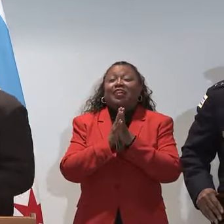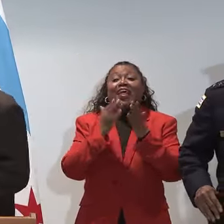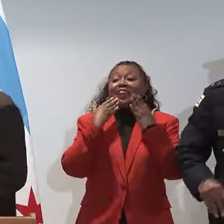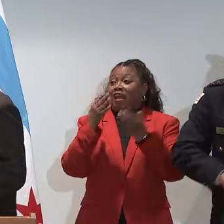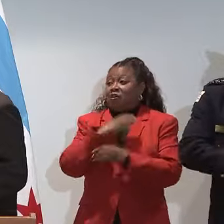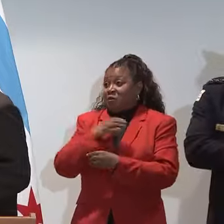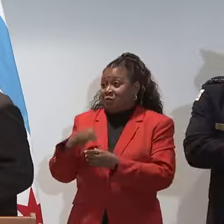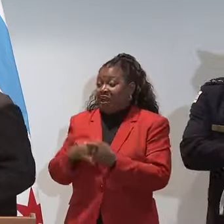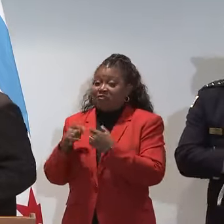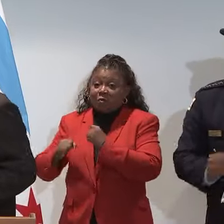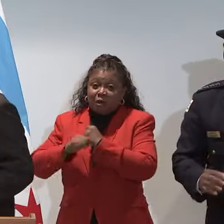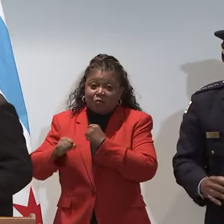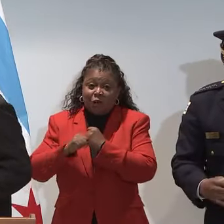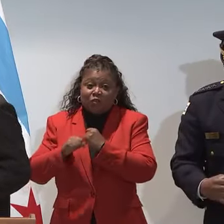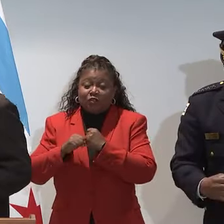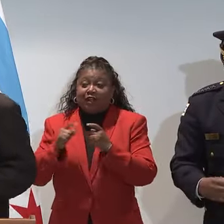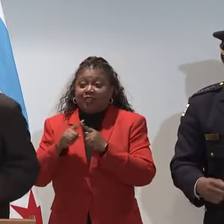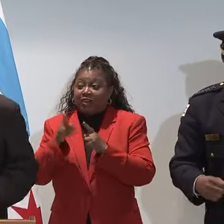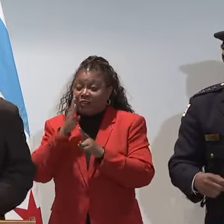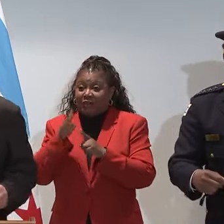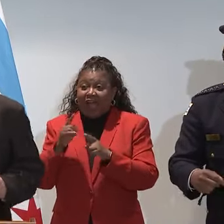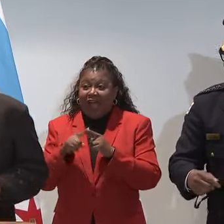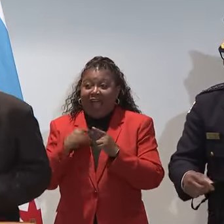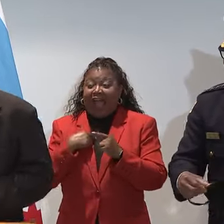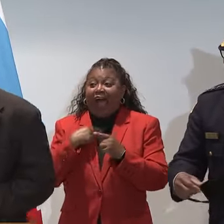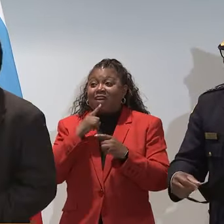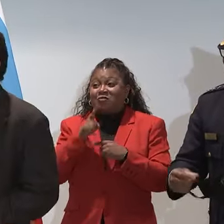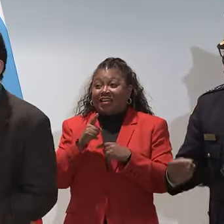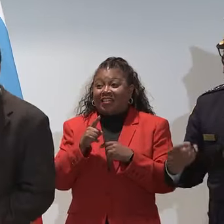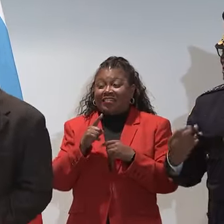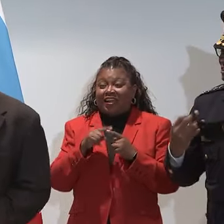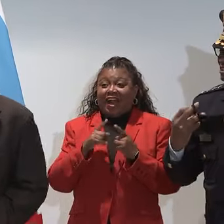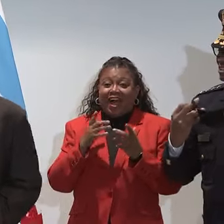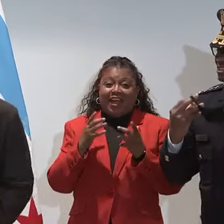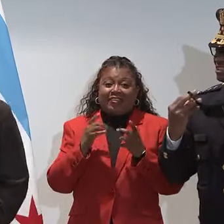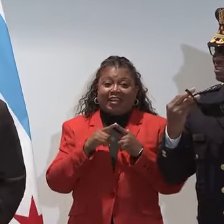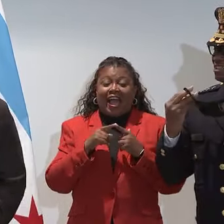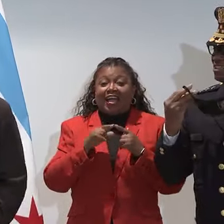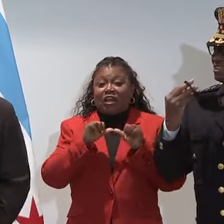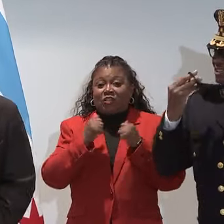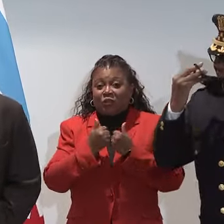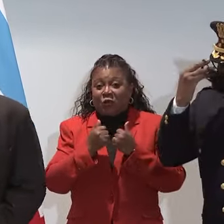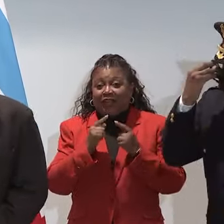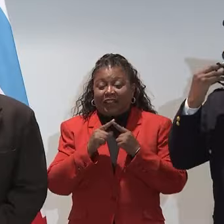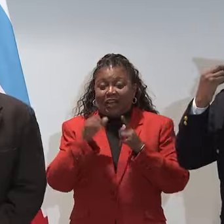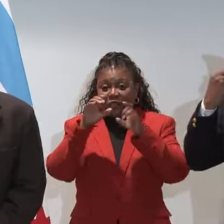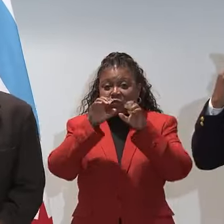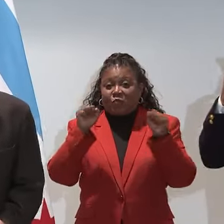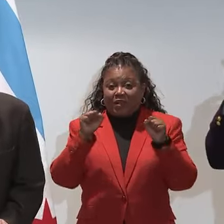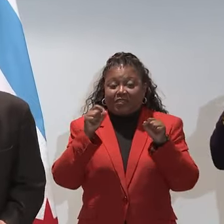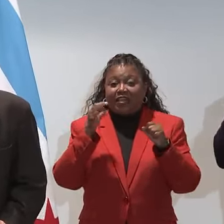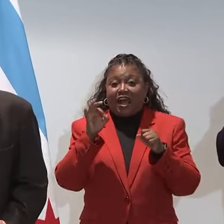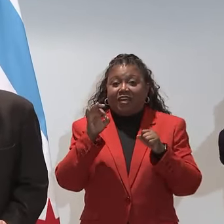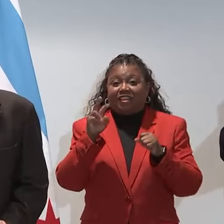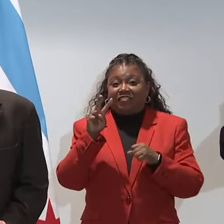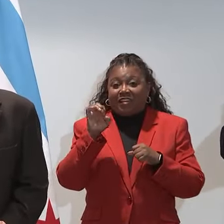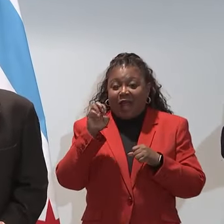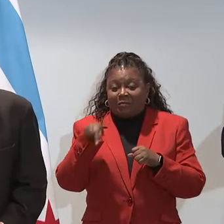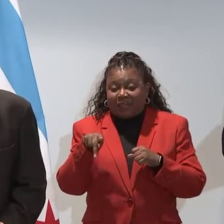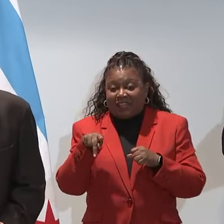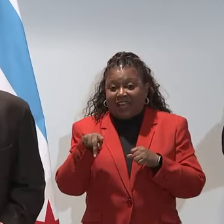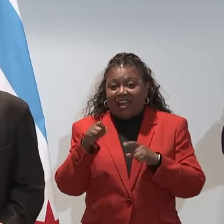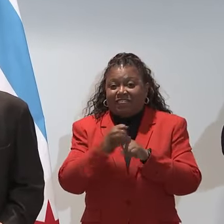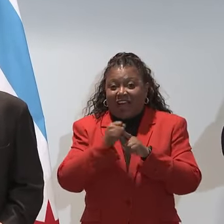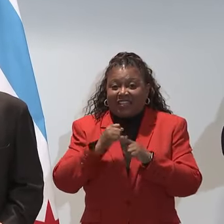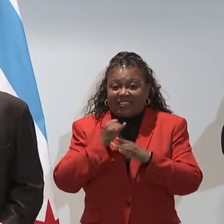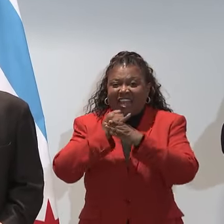Thank you, Mayor, for the promotion, Executive Director, but I'm actually an Associate Vice President of the VIP,